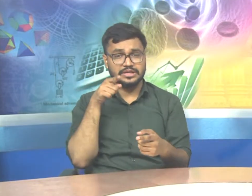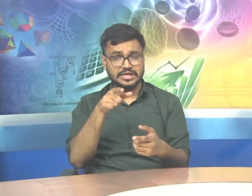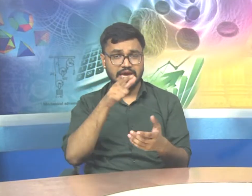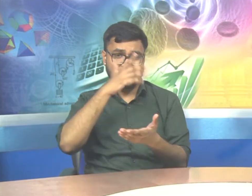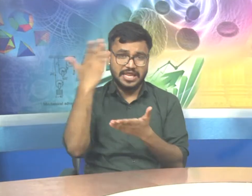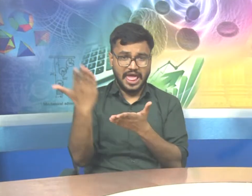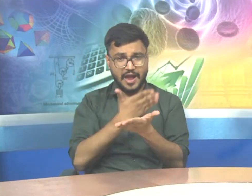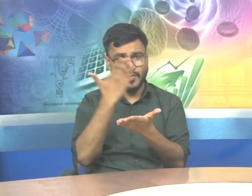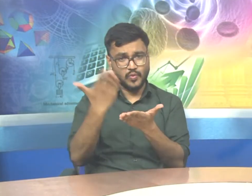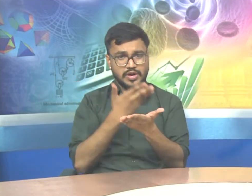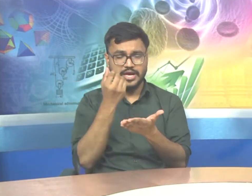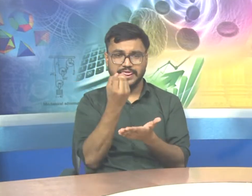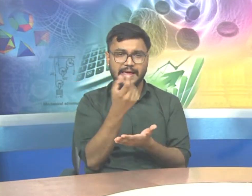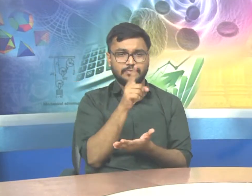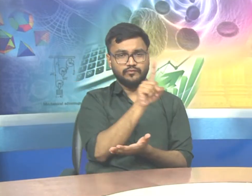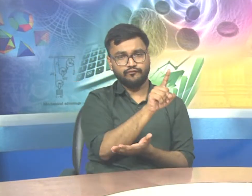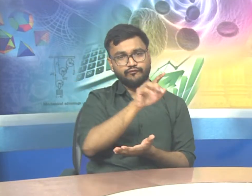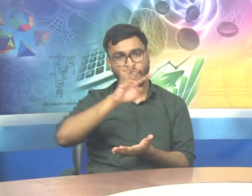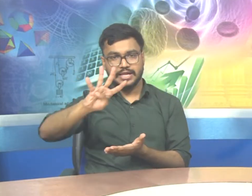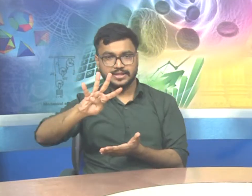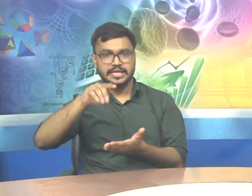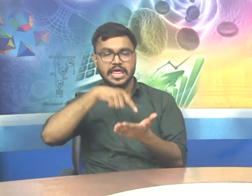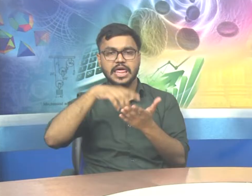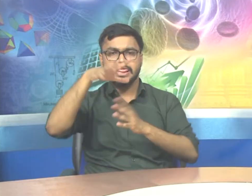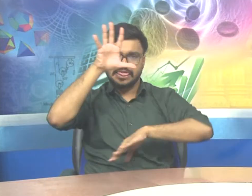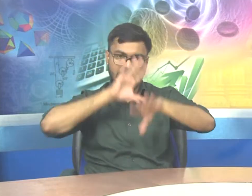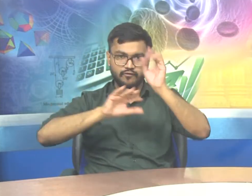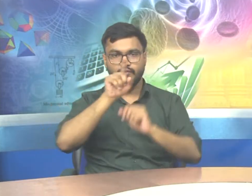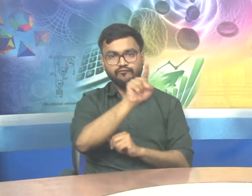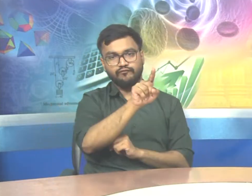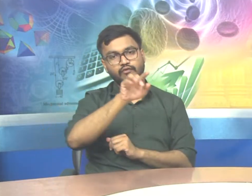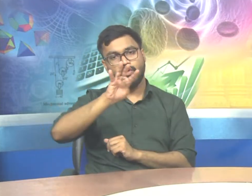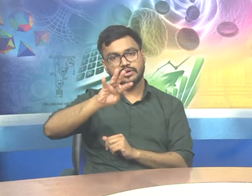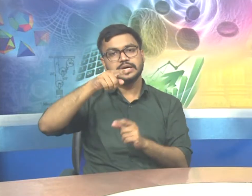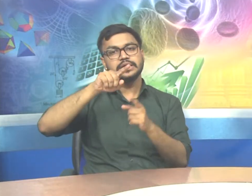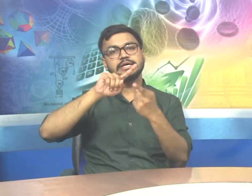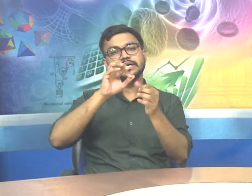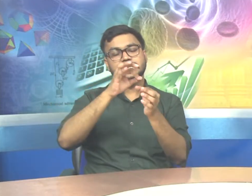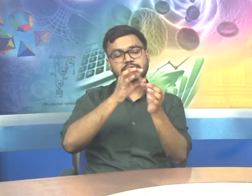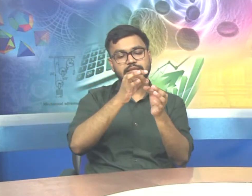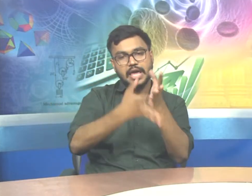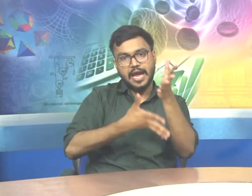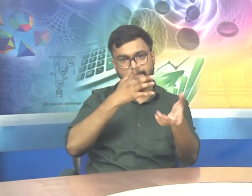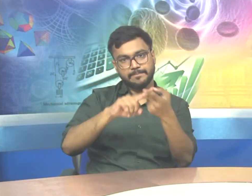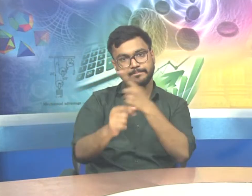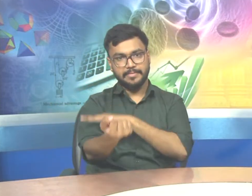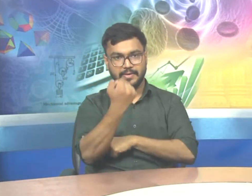And more details about thermal energy will be learned in the lesson 14.